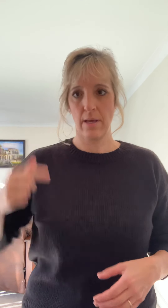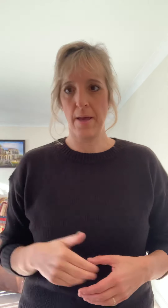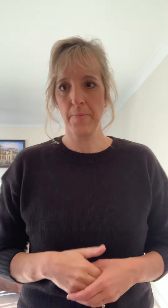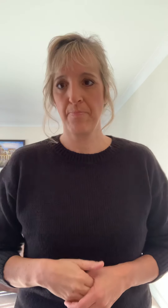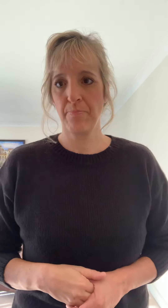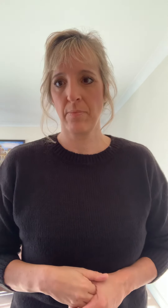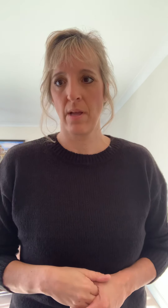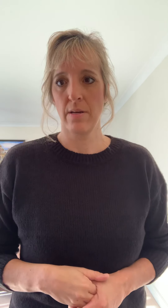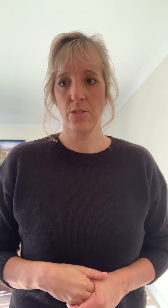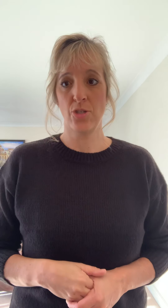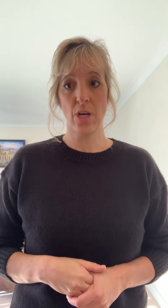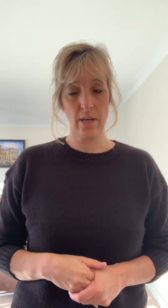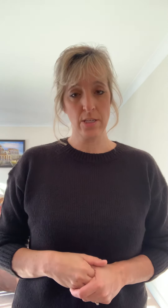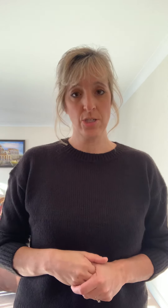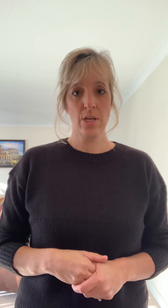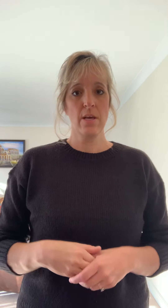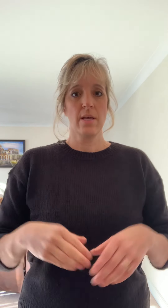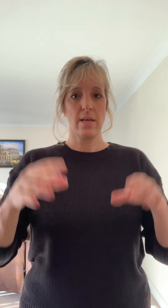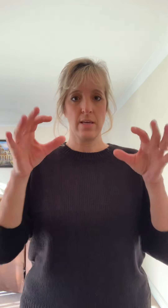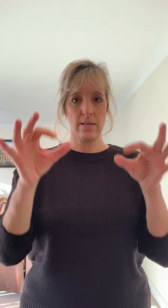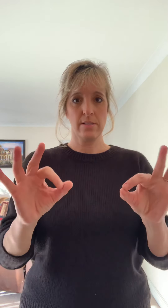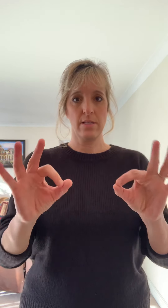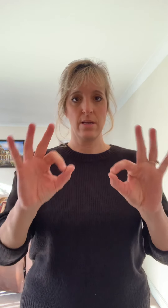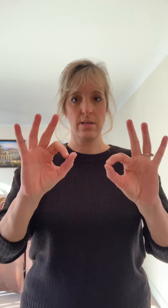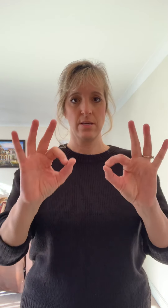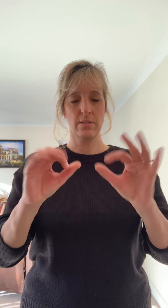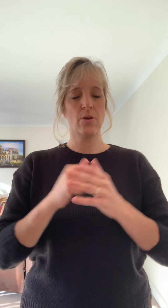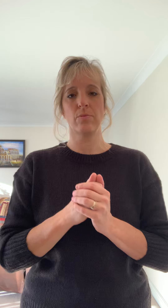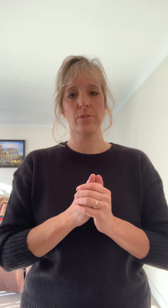Okay, judge is you